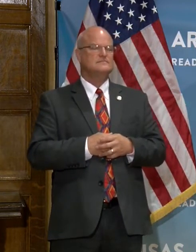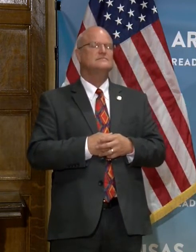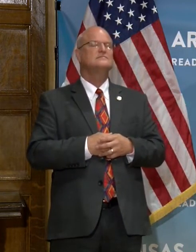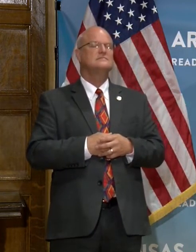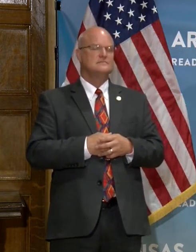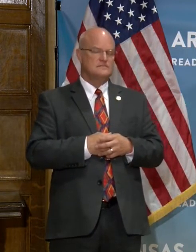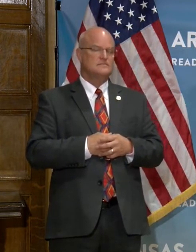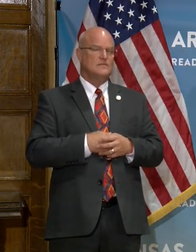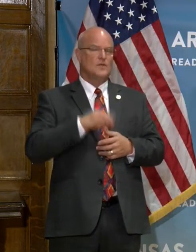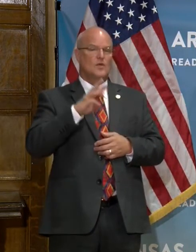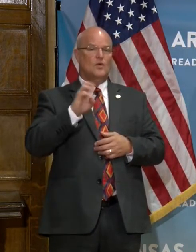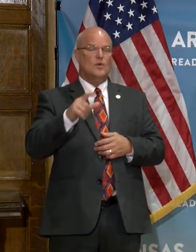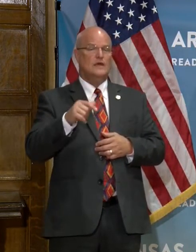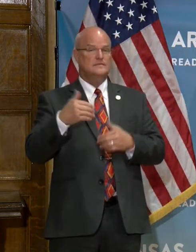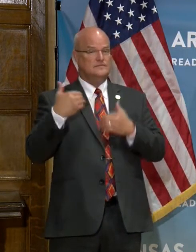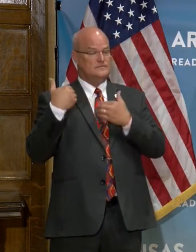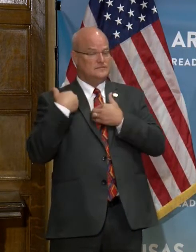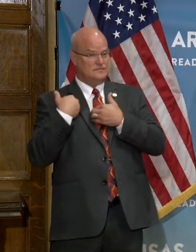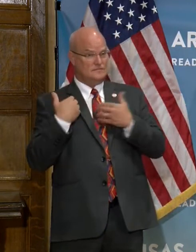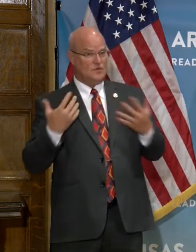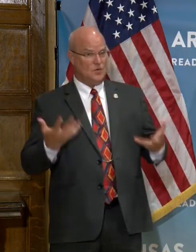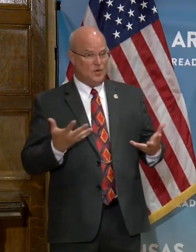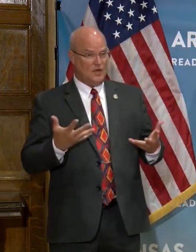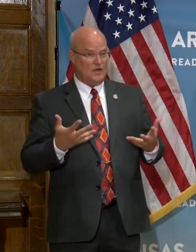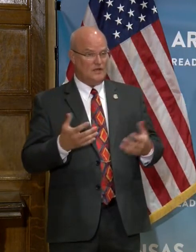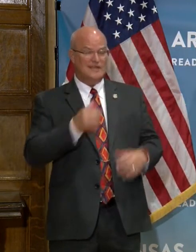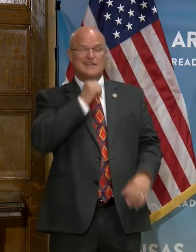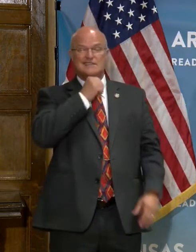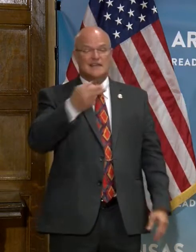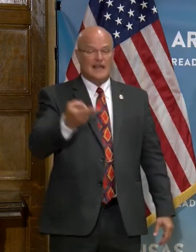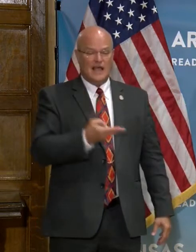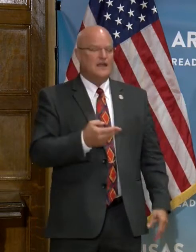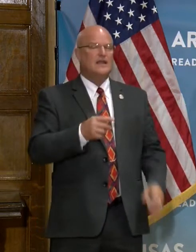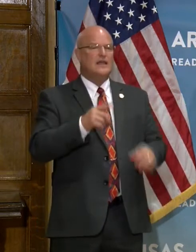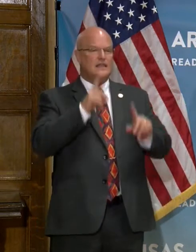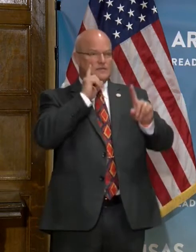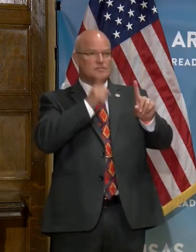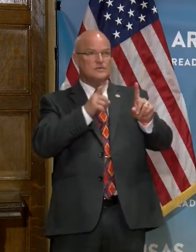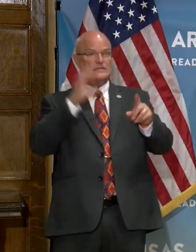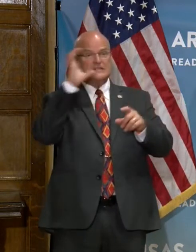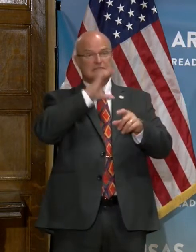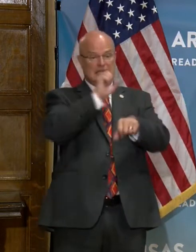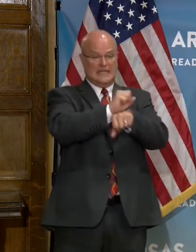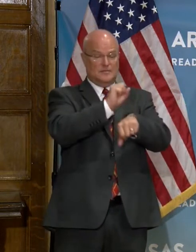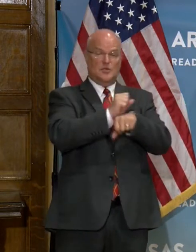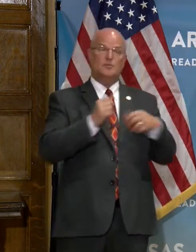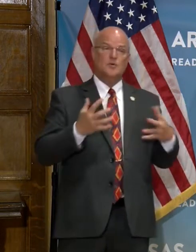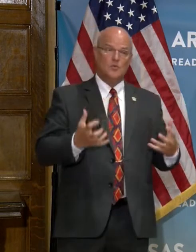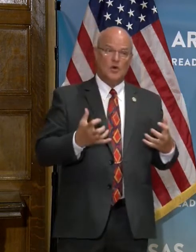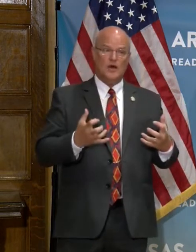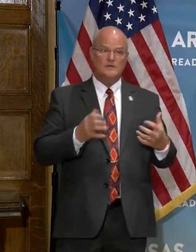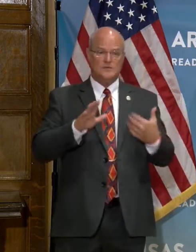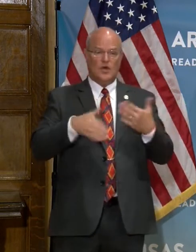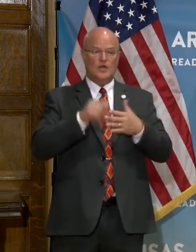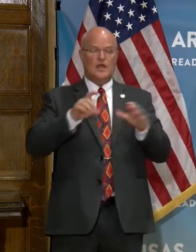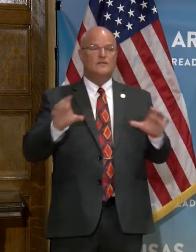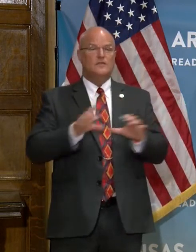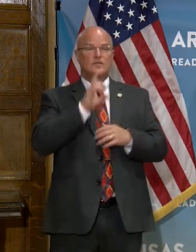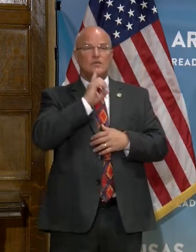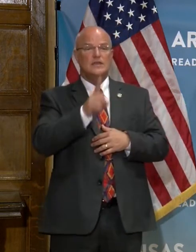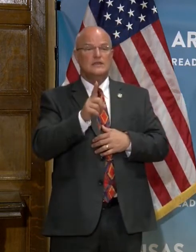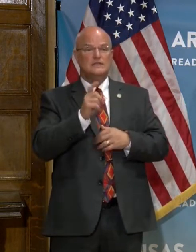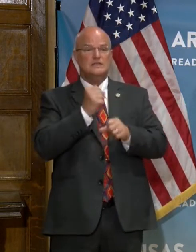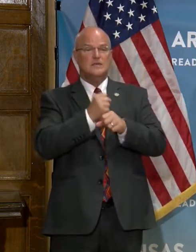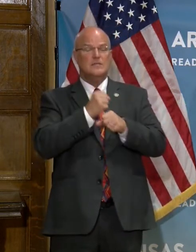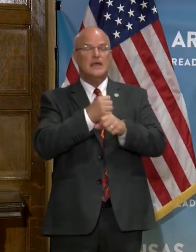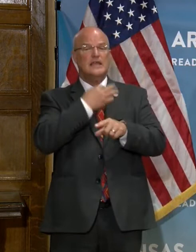Well, the obligation is not to get hired. The obligation is to seek employment. And so all you have to do is to